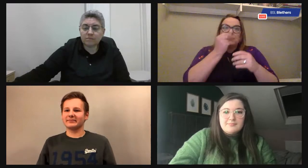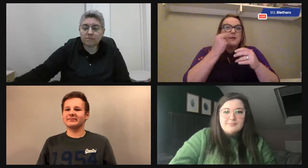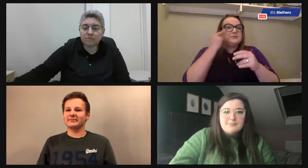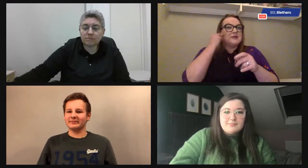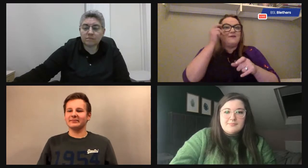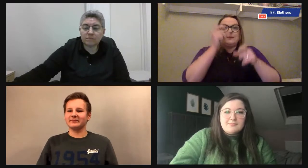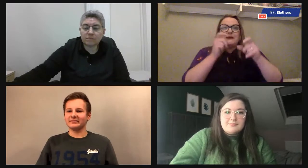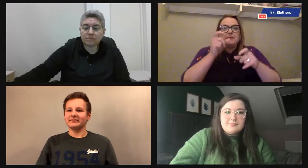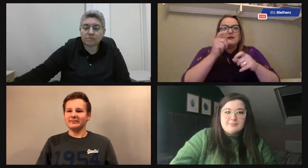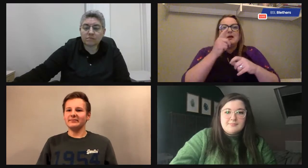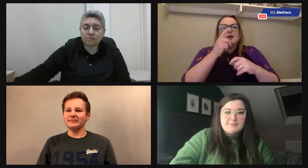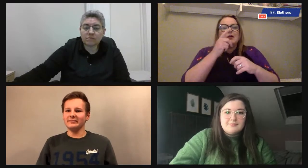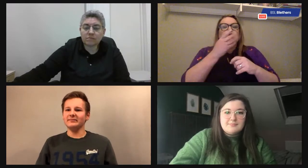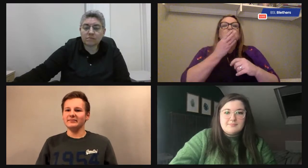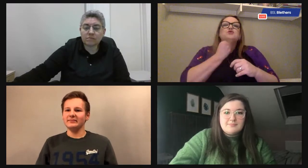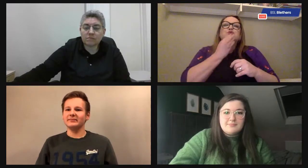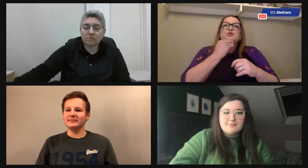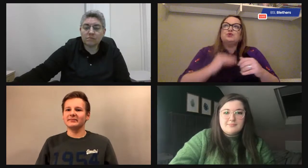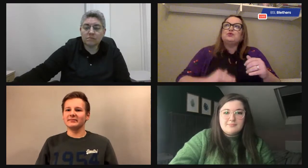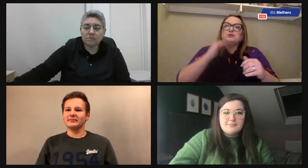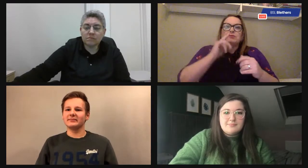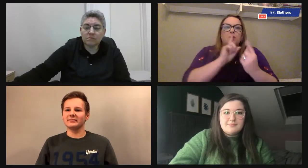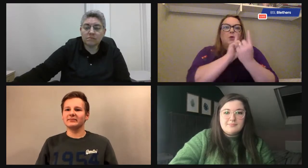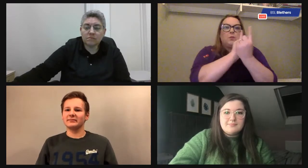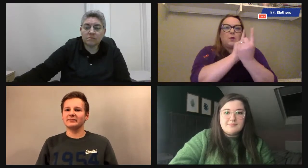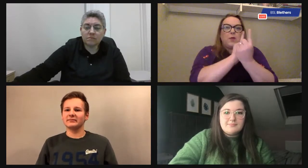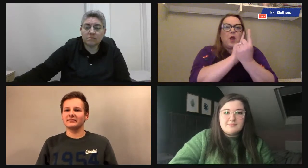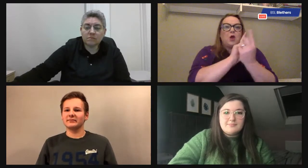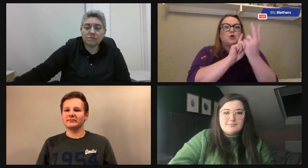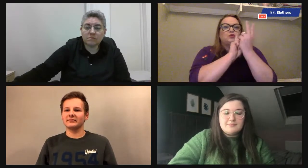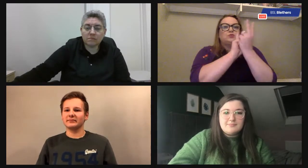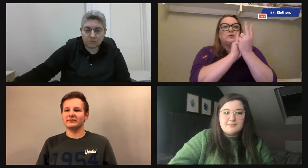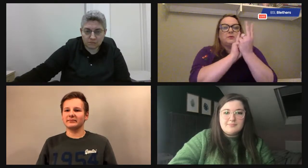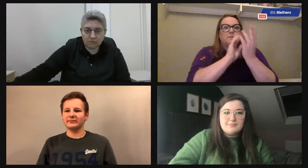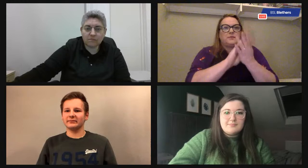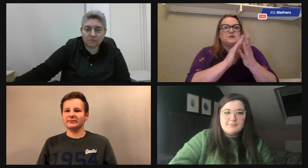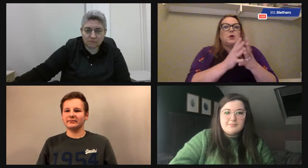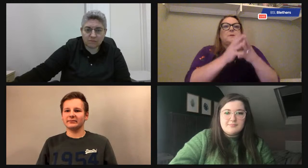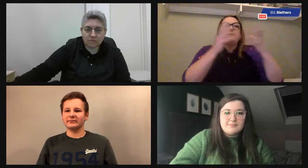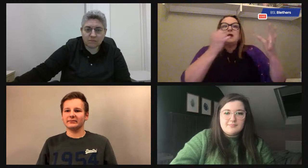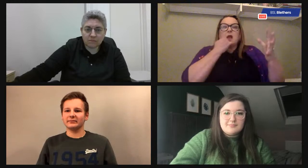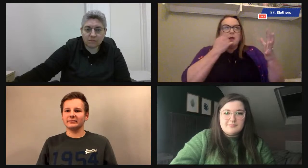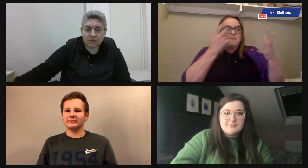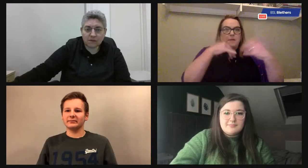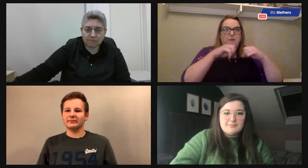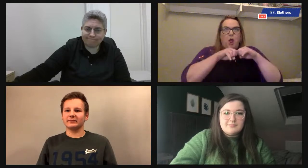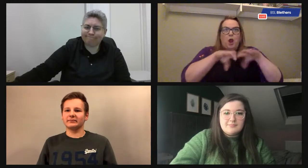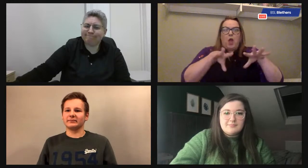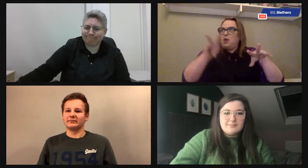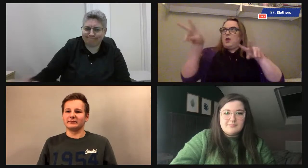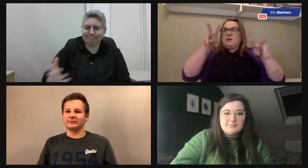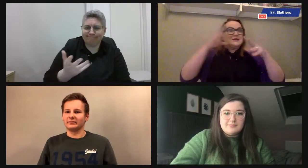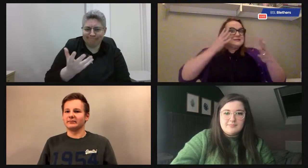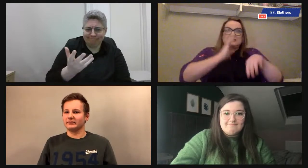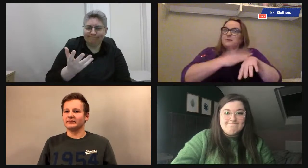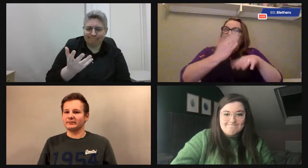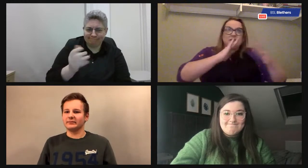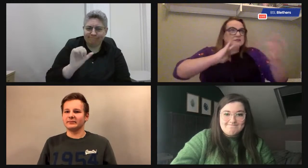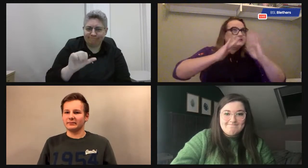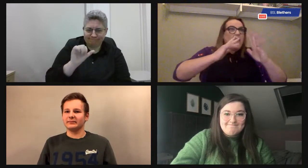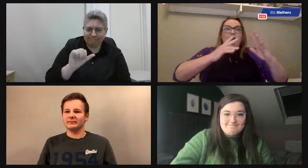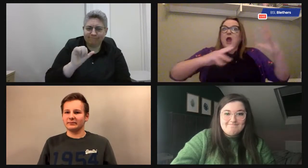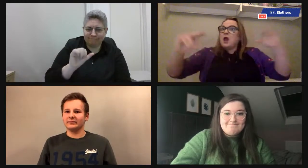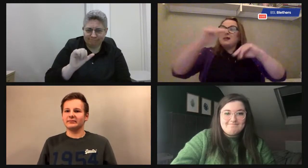points Erin and Kirsta has made. I think when young people um,